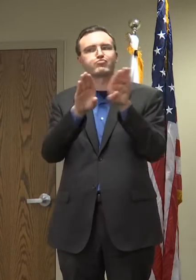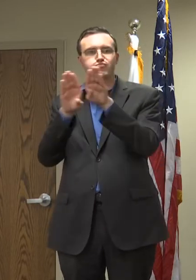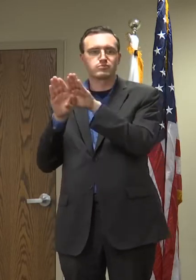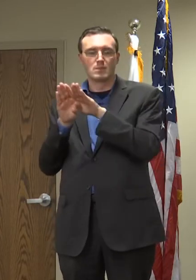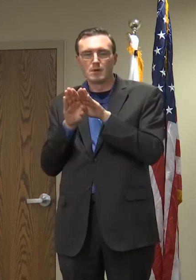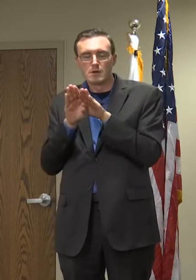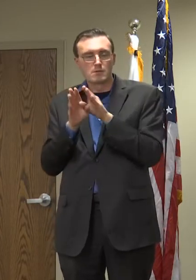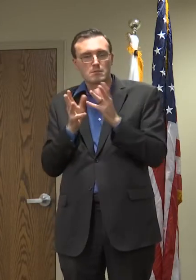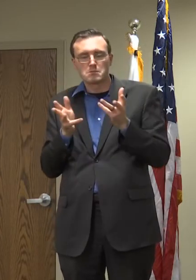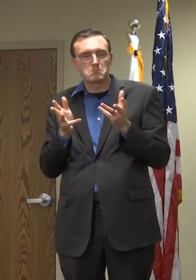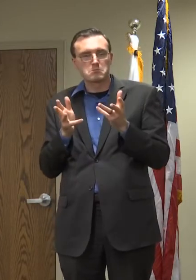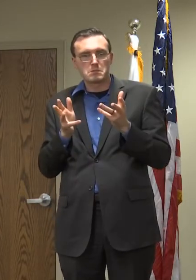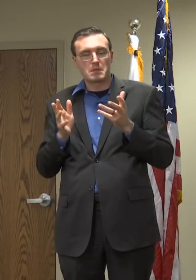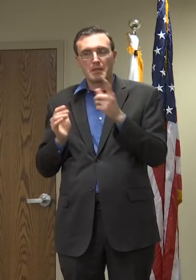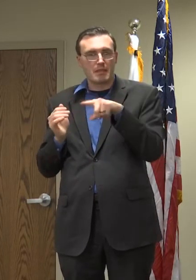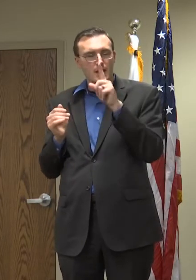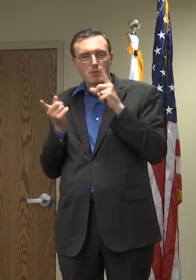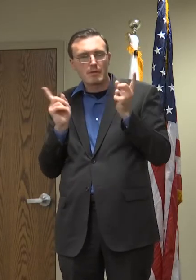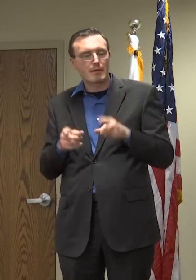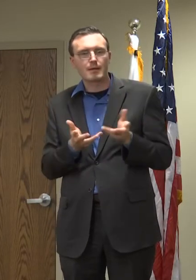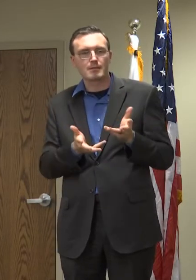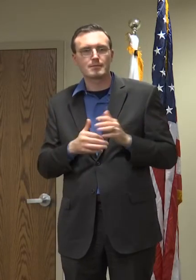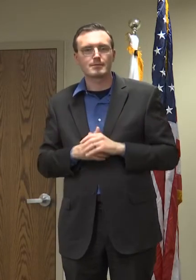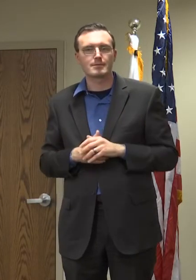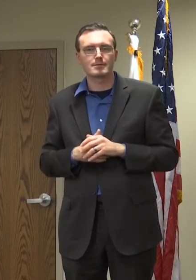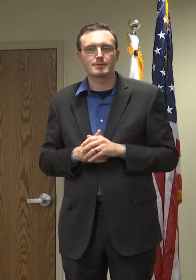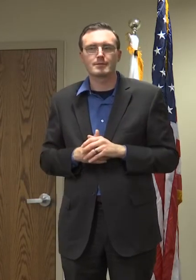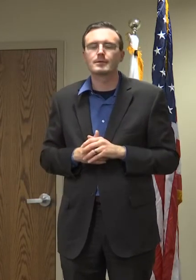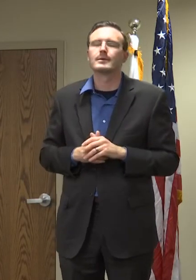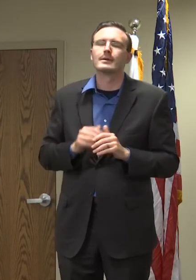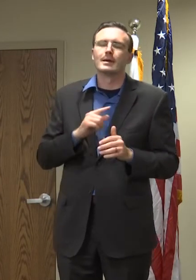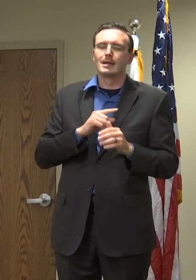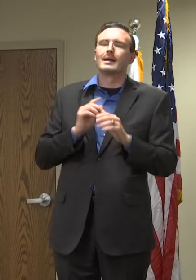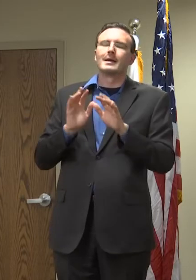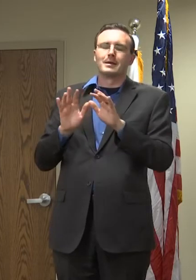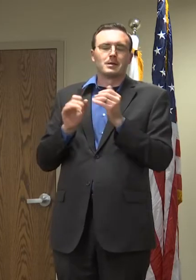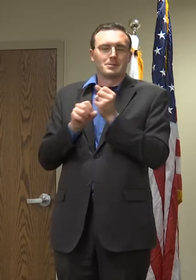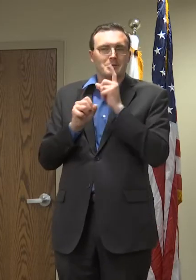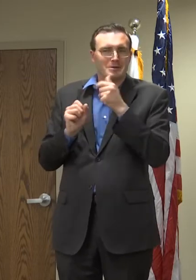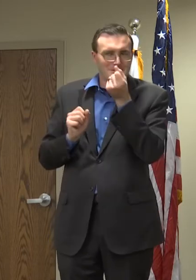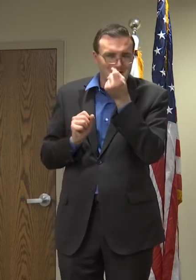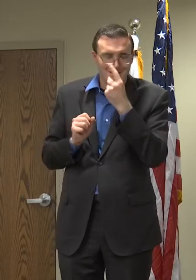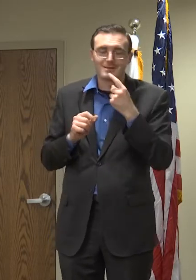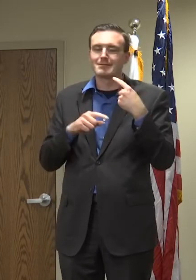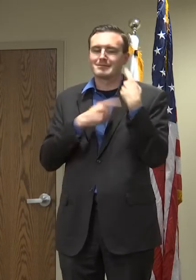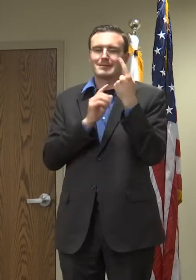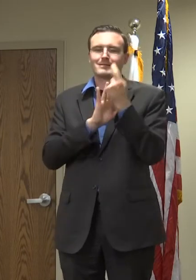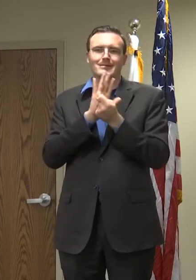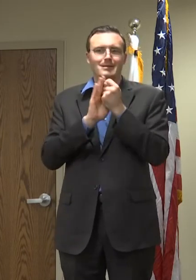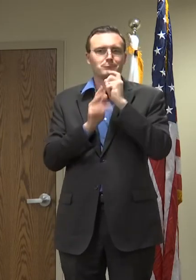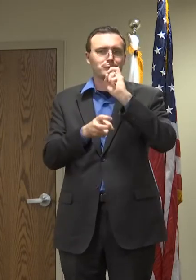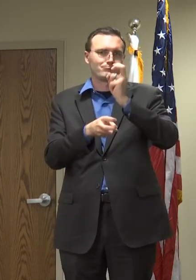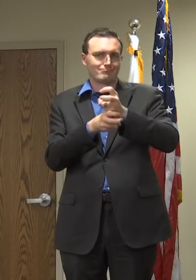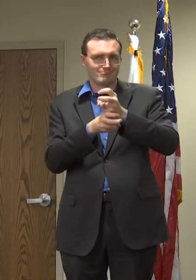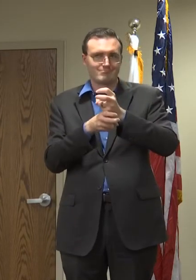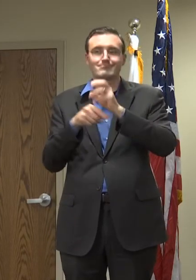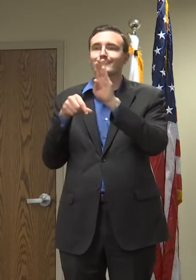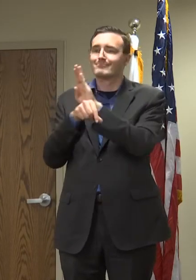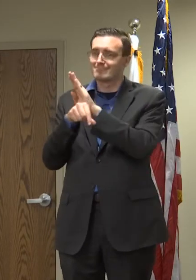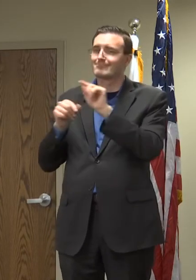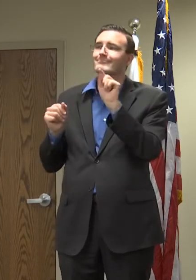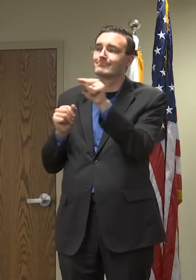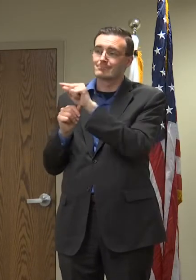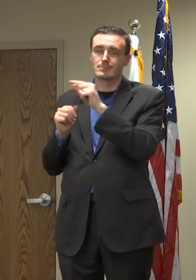is, we've went through a difficult time, and make sure I get this right. We've went through a difficult time period. Businesses have had to